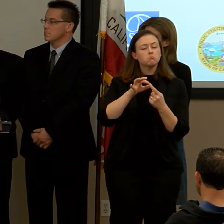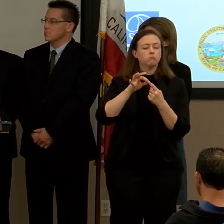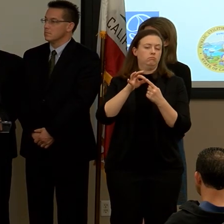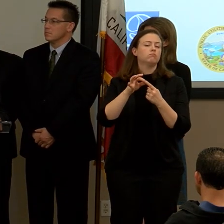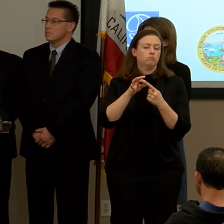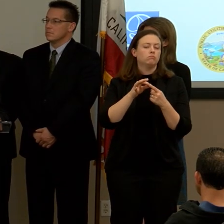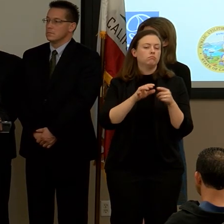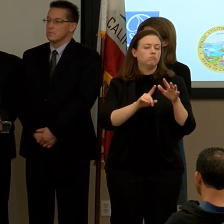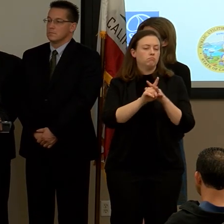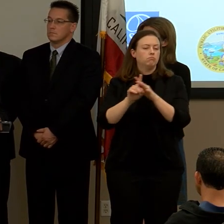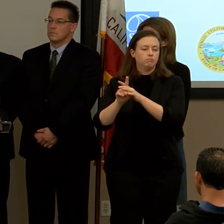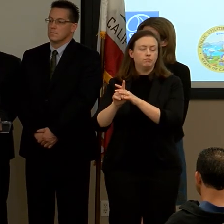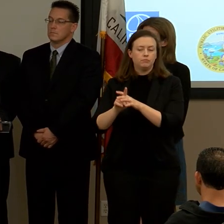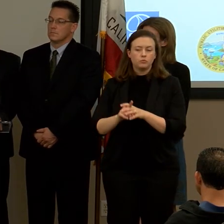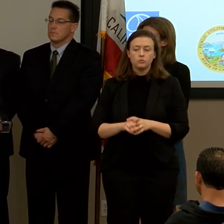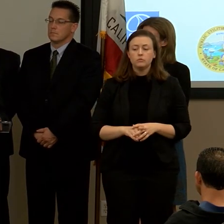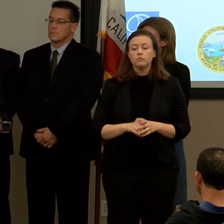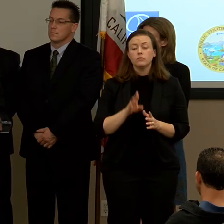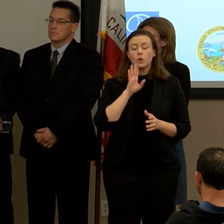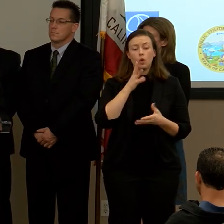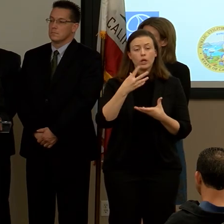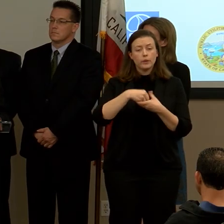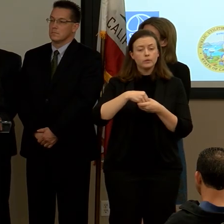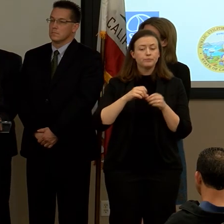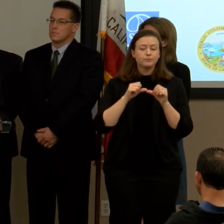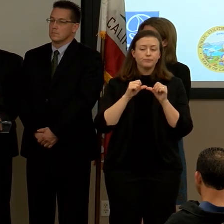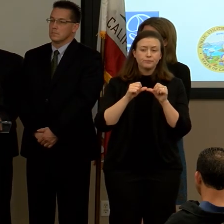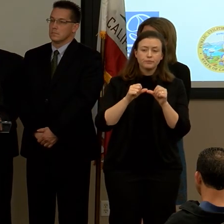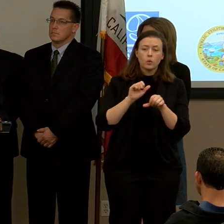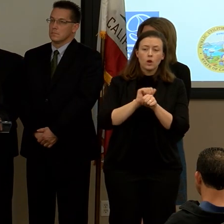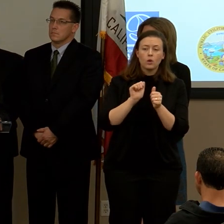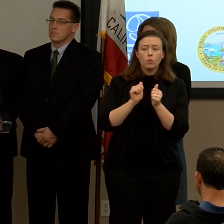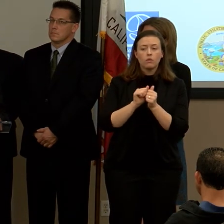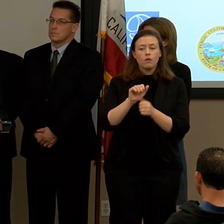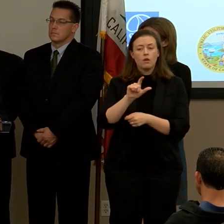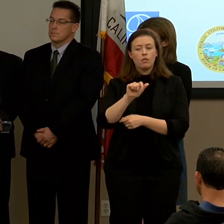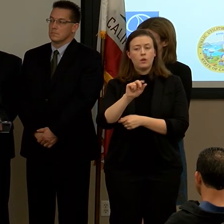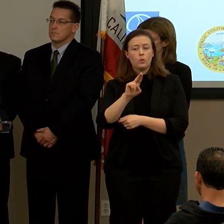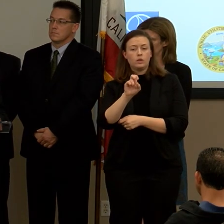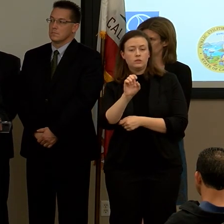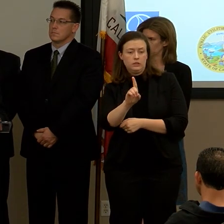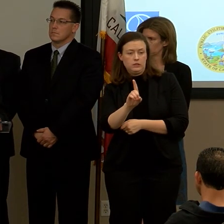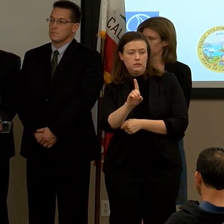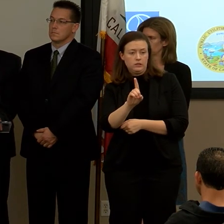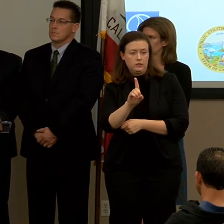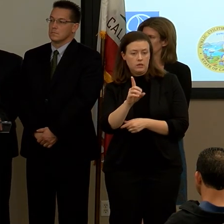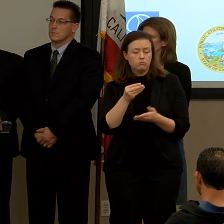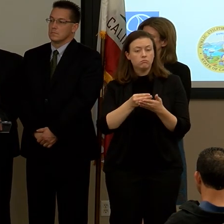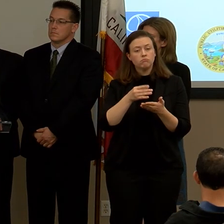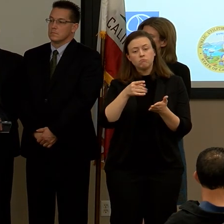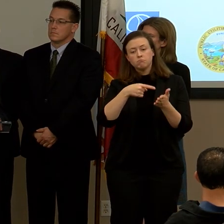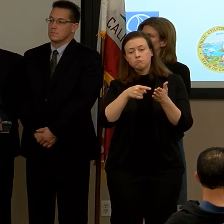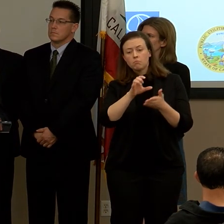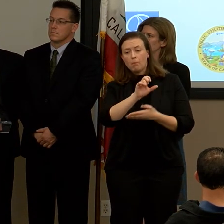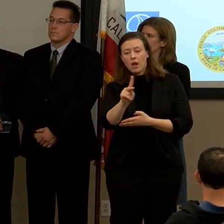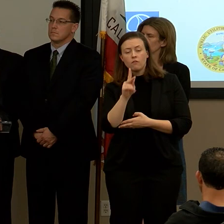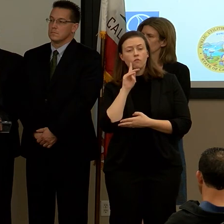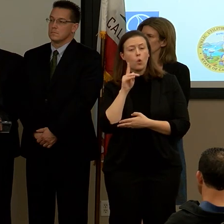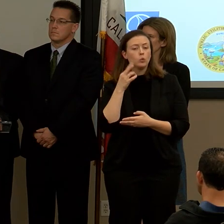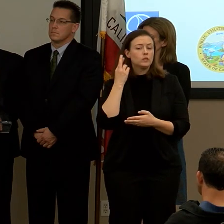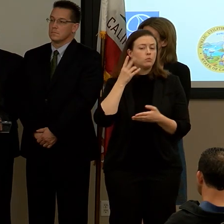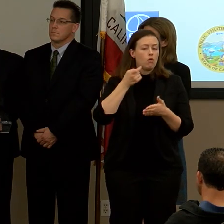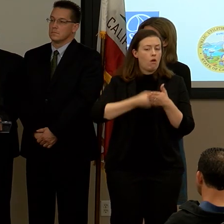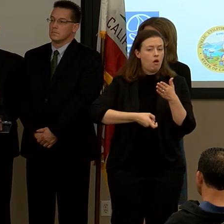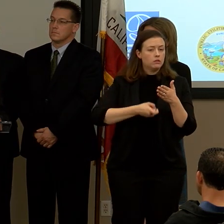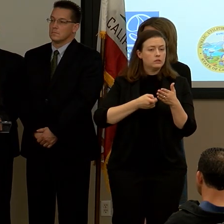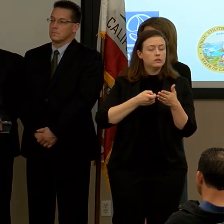circumstances. This also includes continuing to work with LAUSD and to reimburse it for the reasonable cost that it incurred as a result